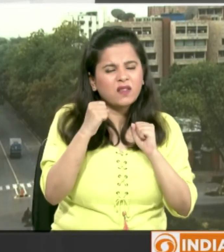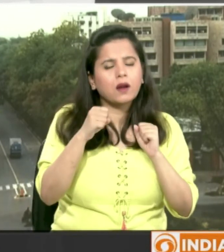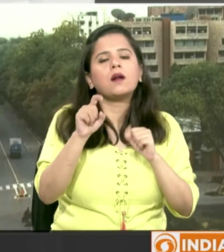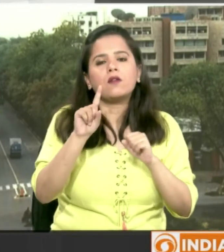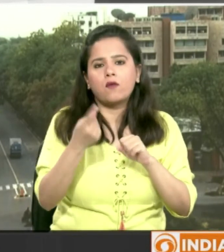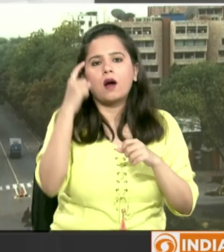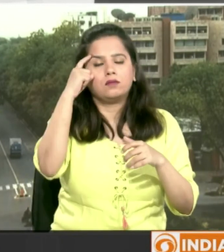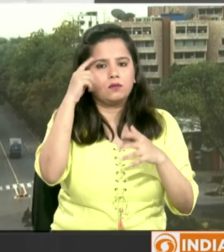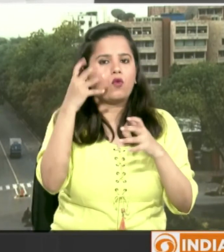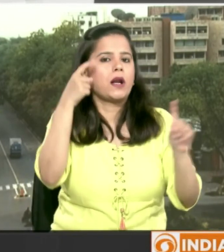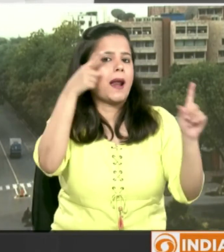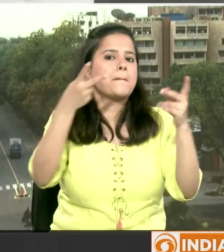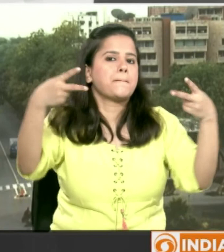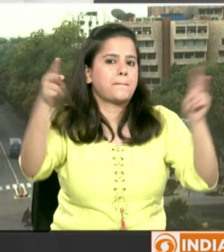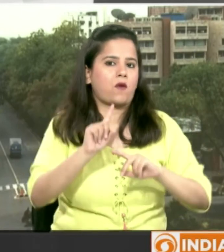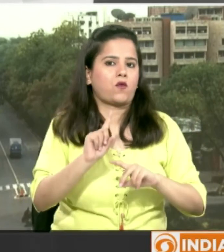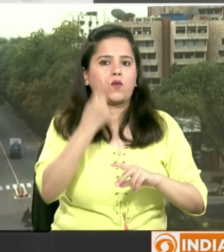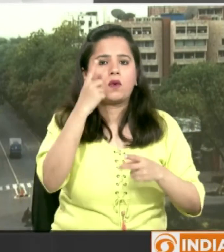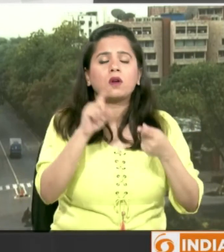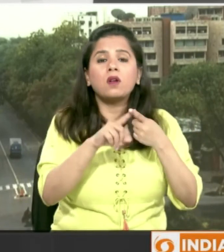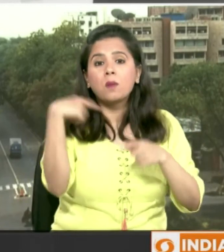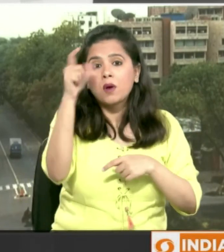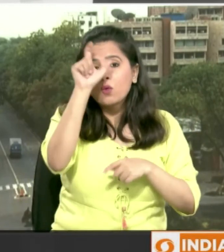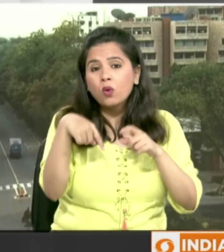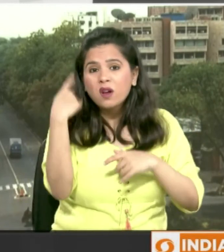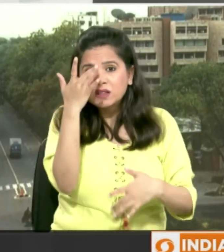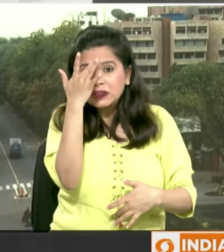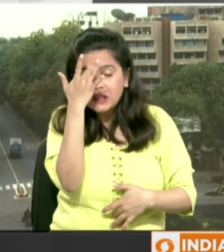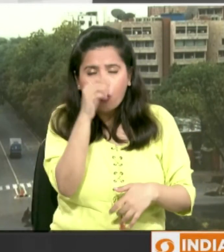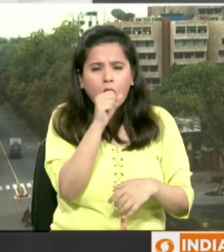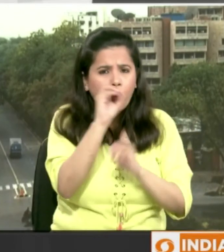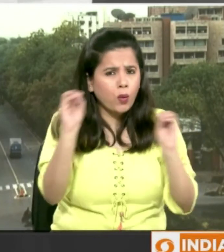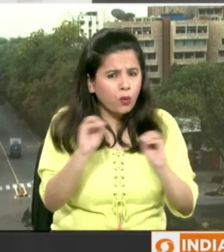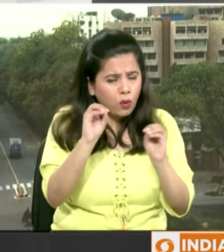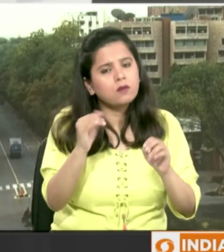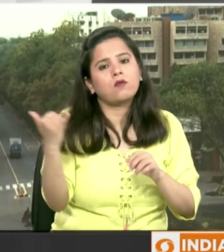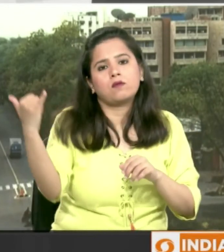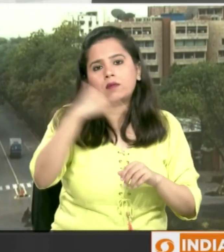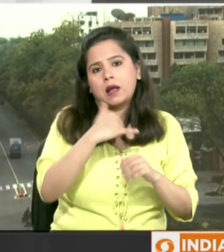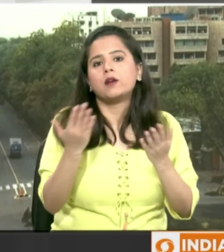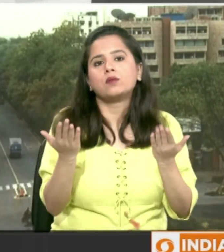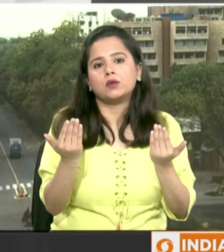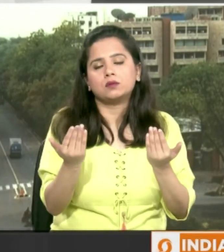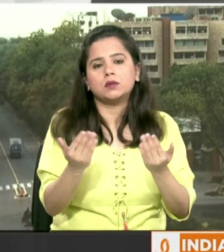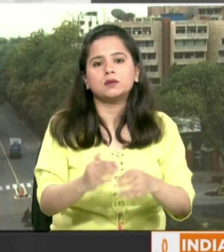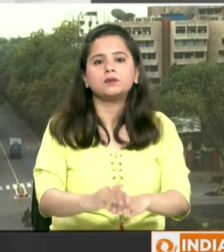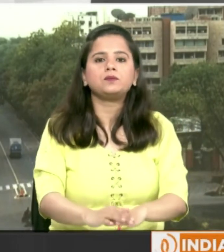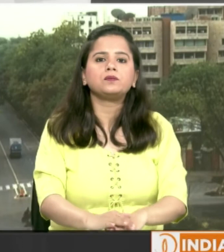situations. Only those who are found asymptomatic will be allowed to board the flight.